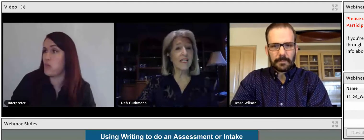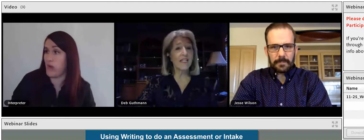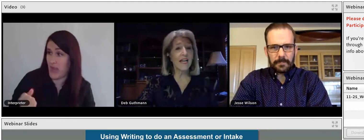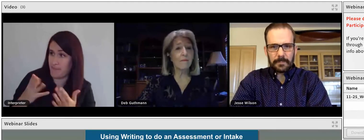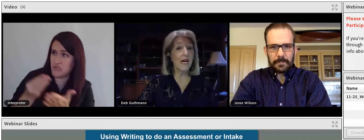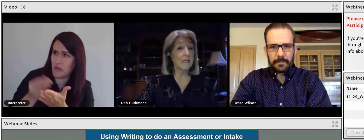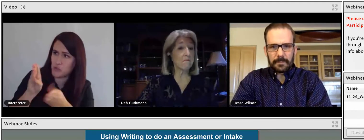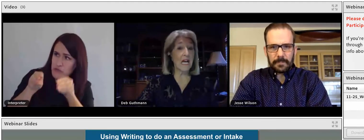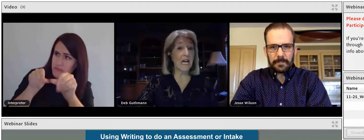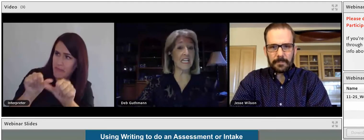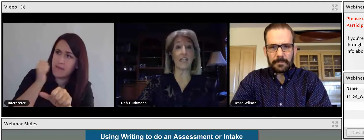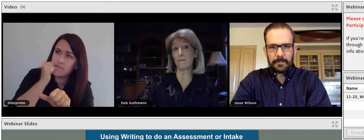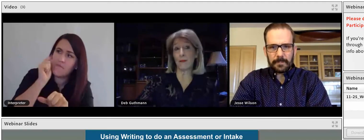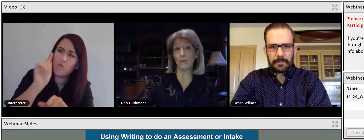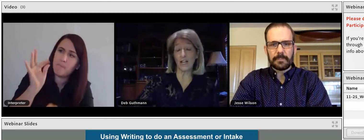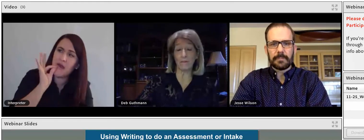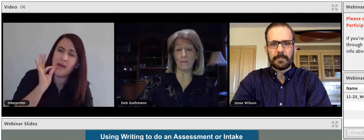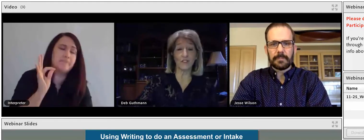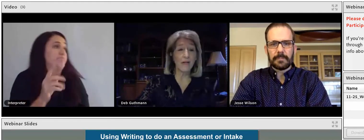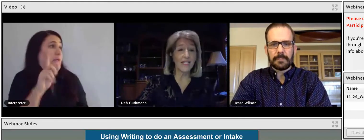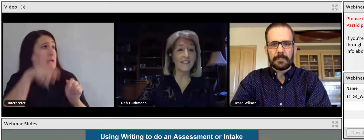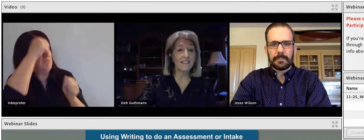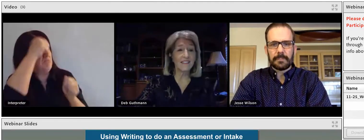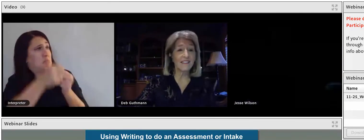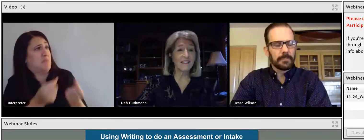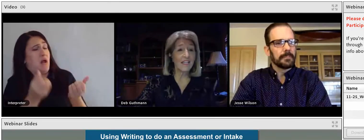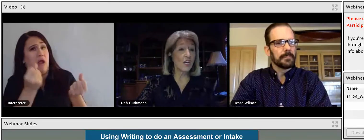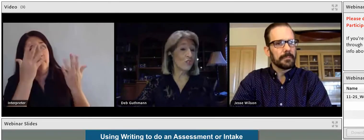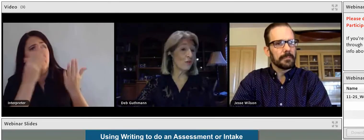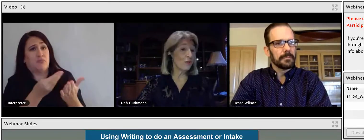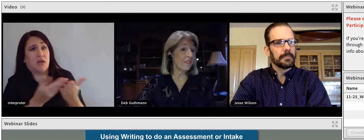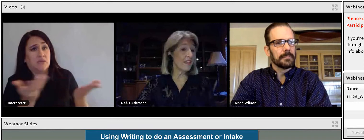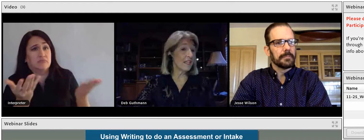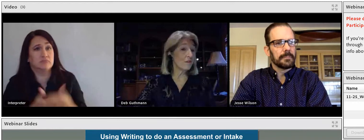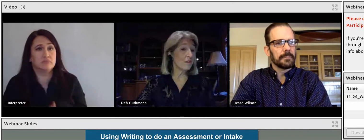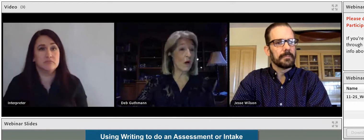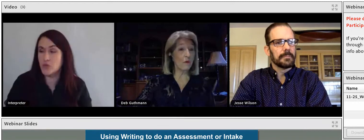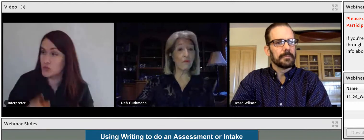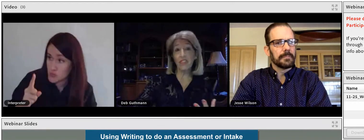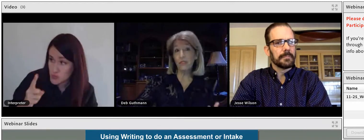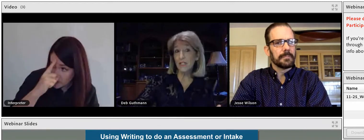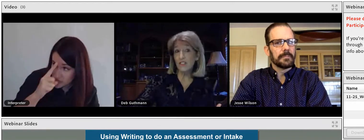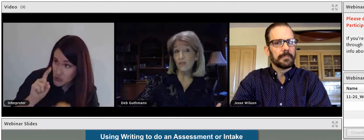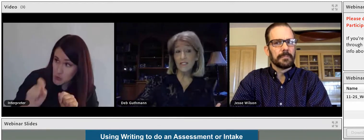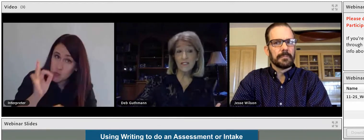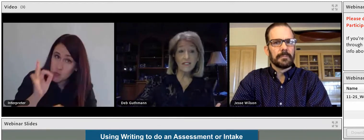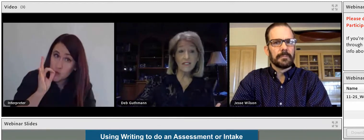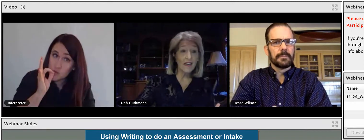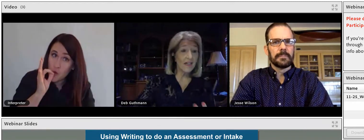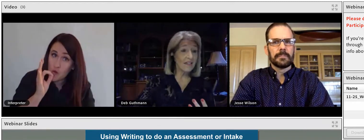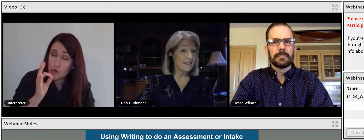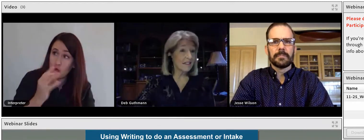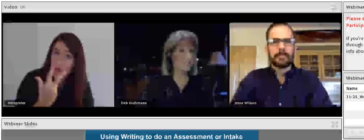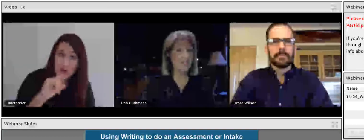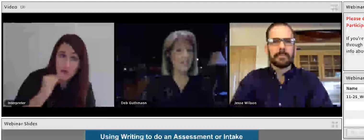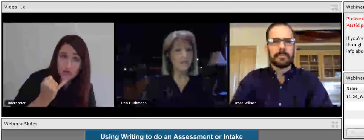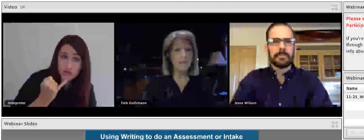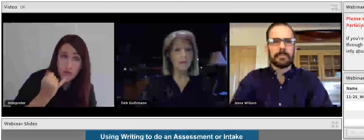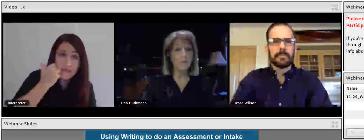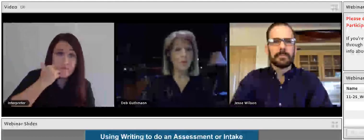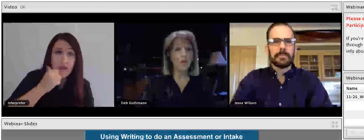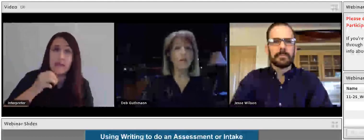you spend a day on pot? I can't remember how much money. Do you think you smoke 3 joints a day,